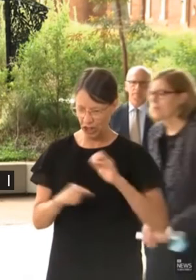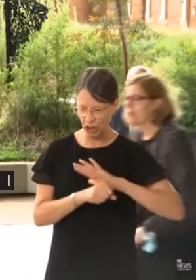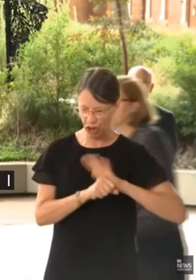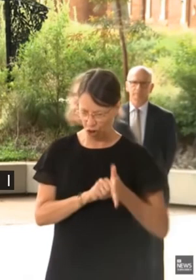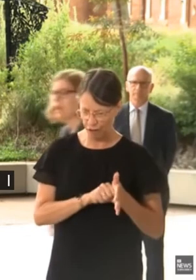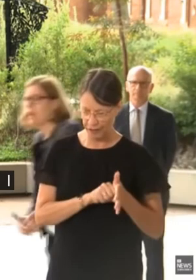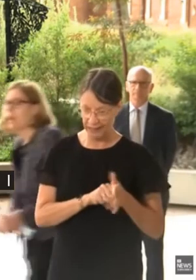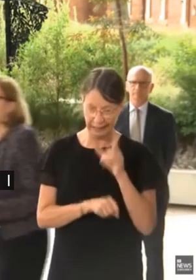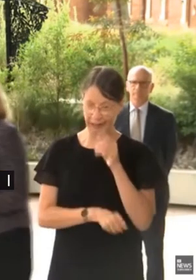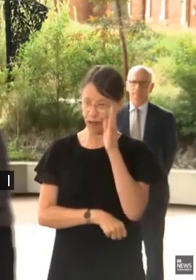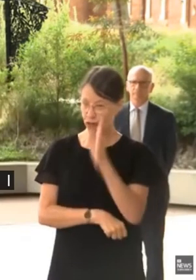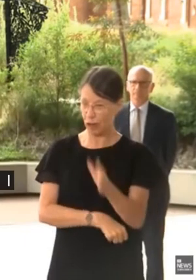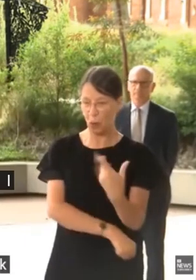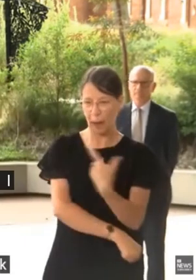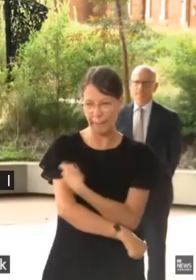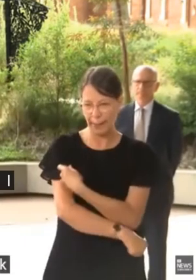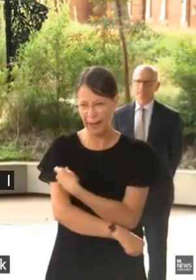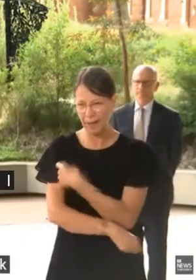We'll ask Dr. Chant to speak.